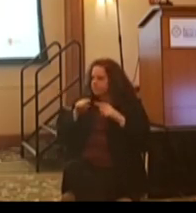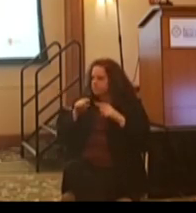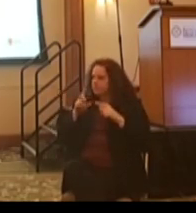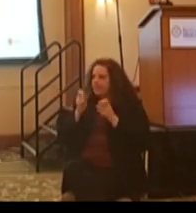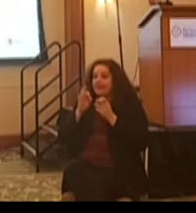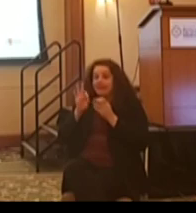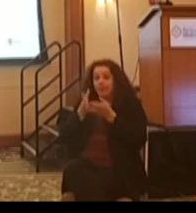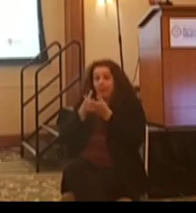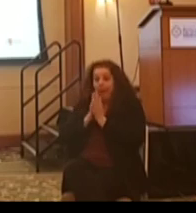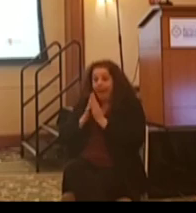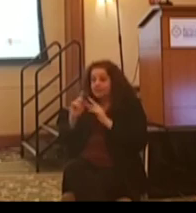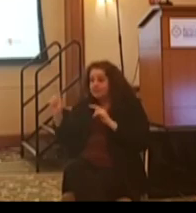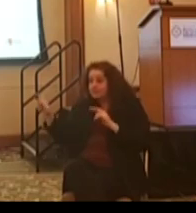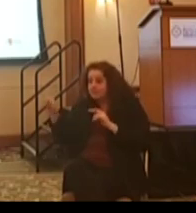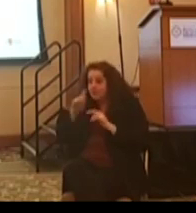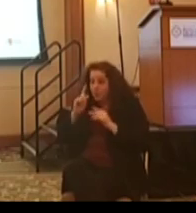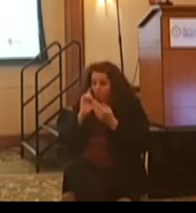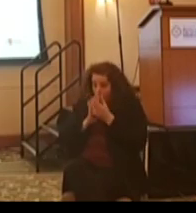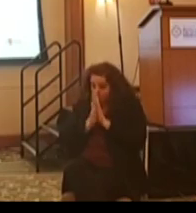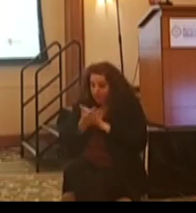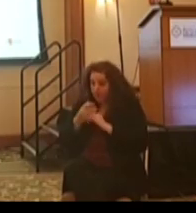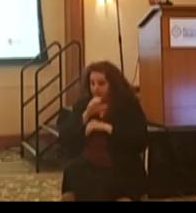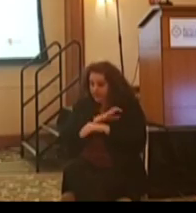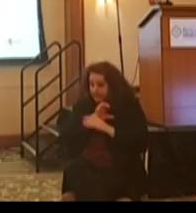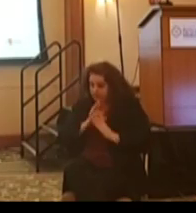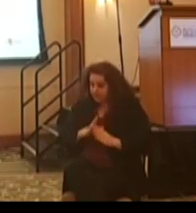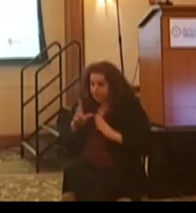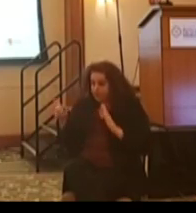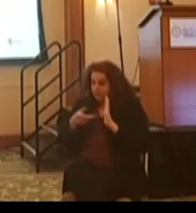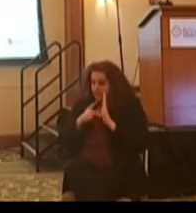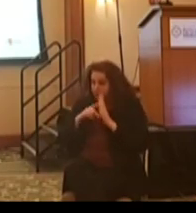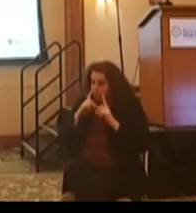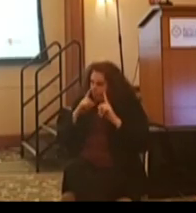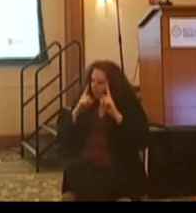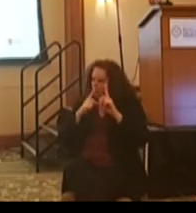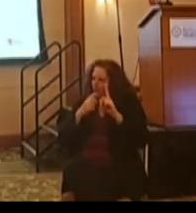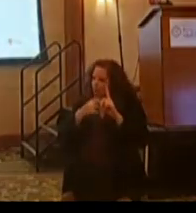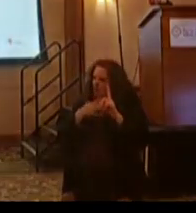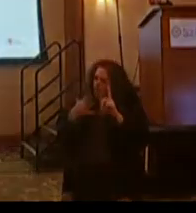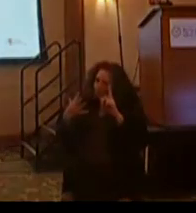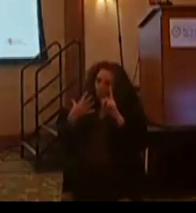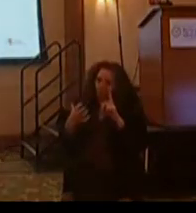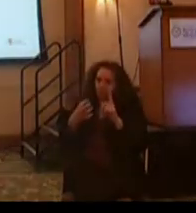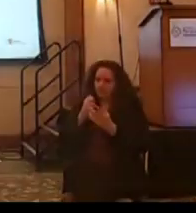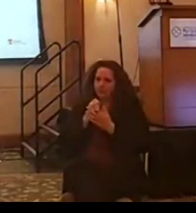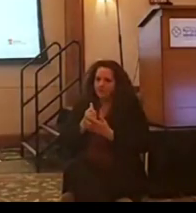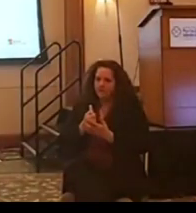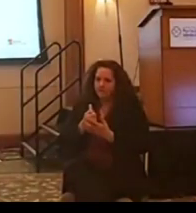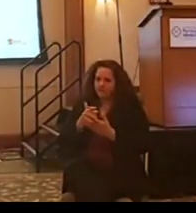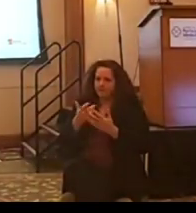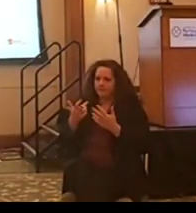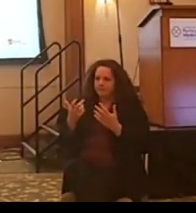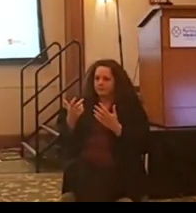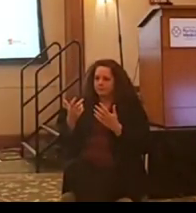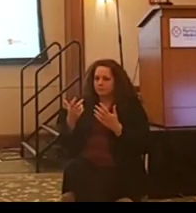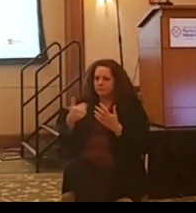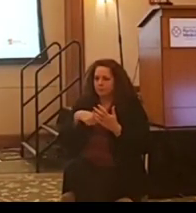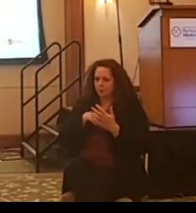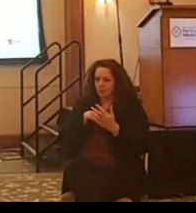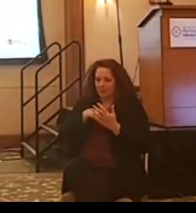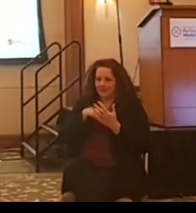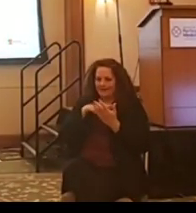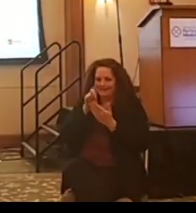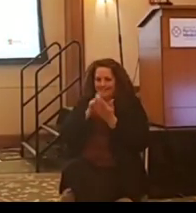this work, who want to be clinicians, are pursuing a calling. And when we design healthcare